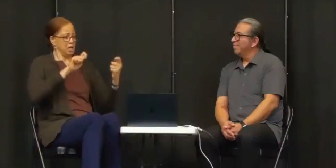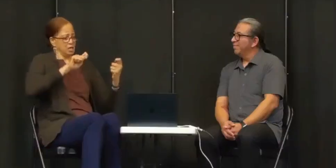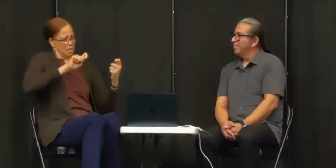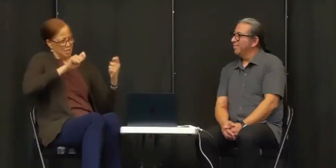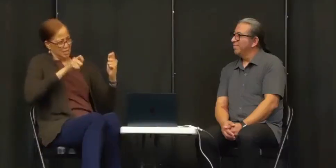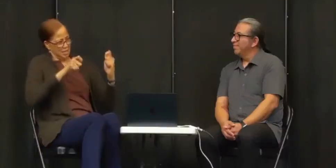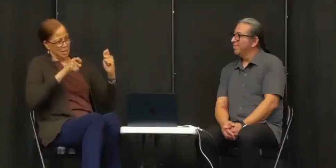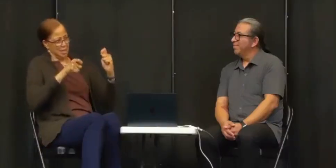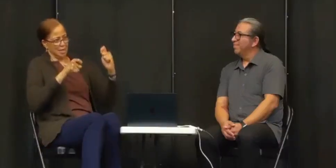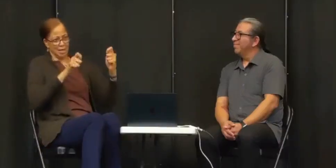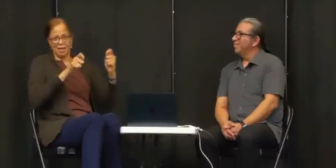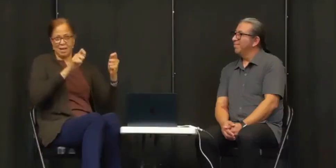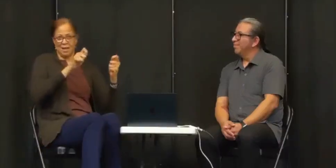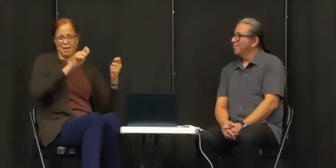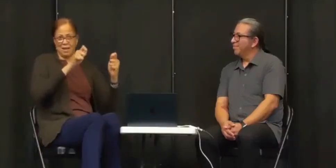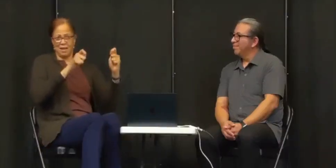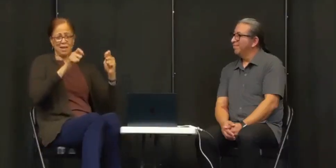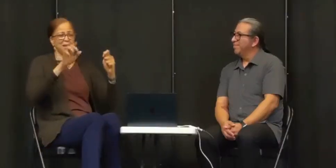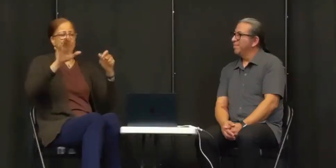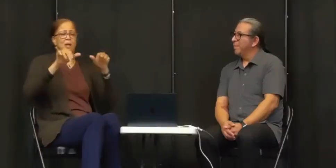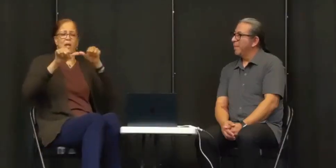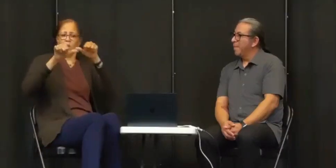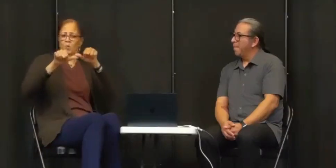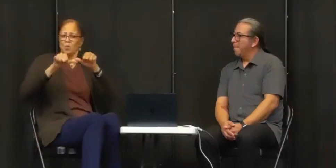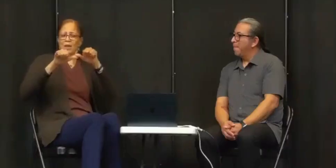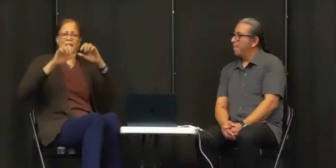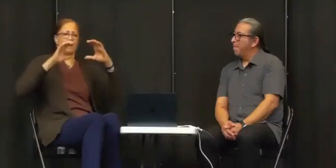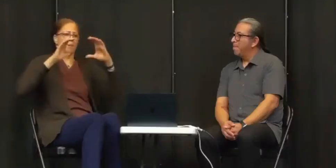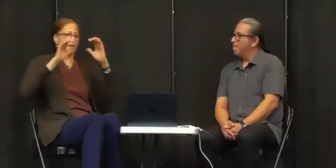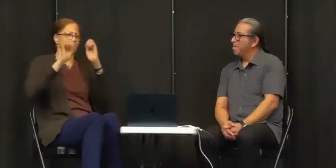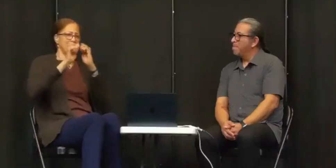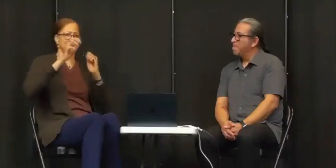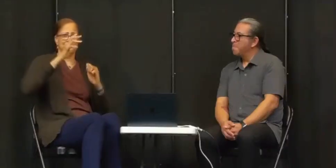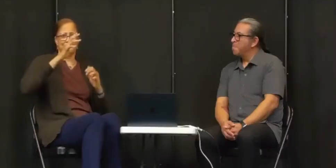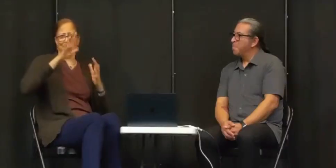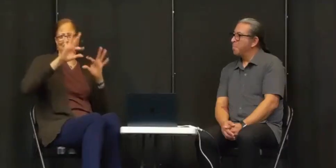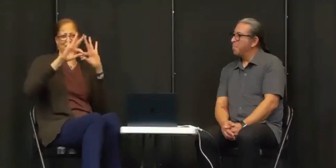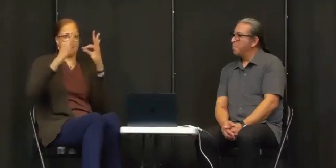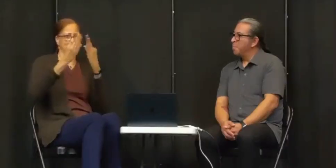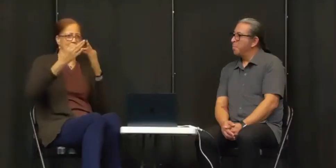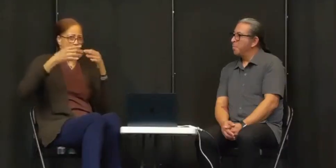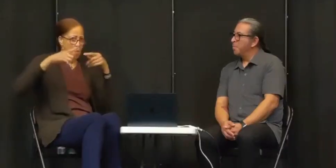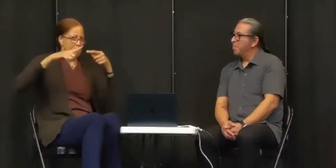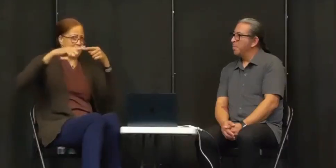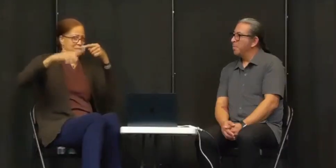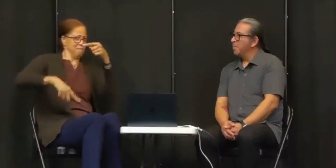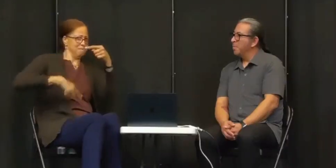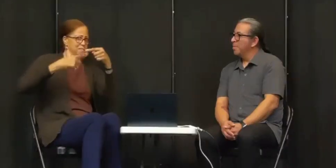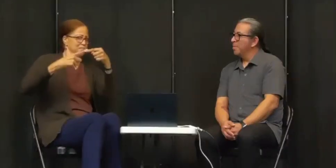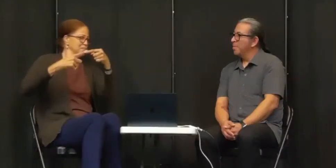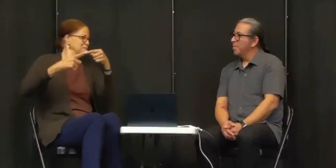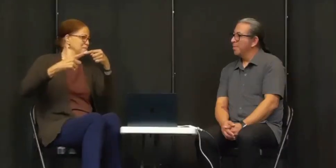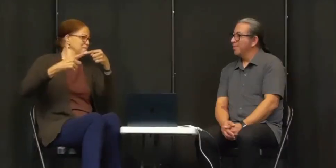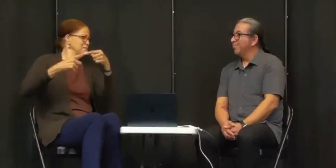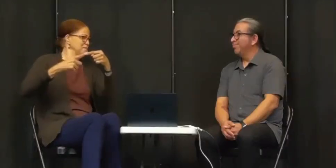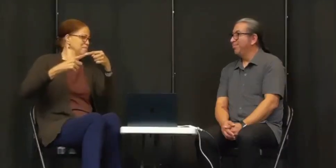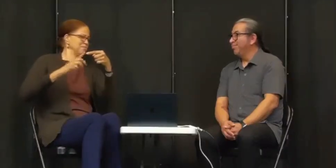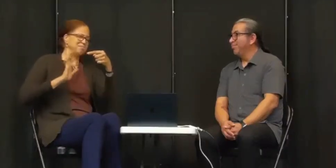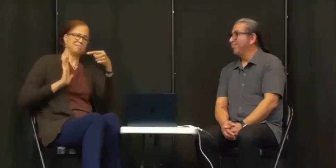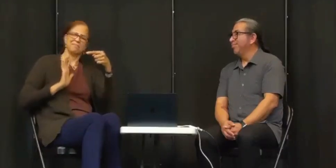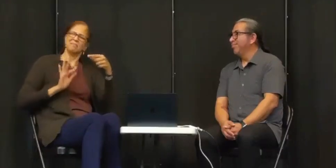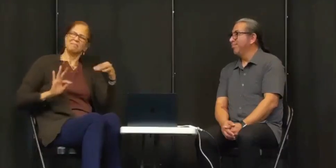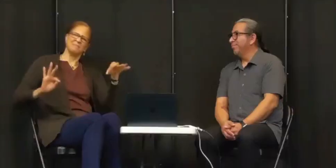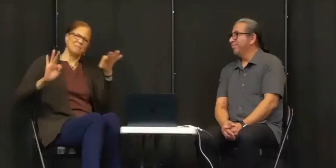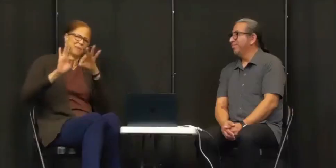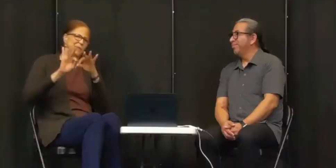opportunity for us to work together, change together, and it's gonna be ongoing communication with your family. And again,